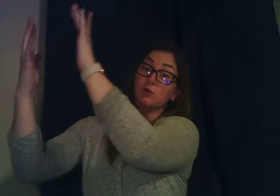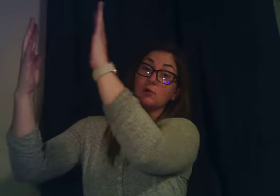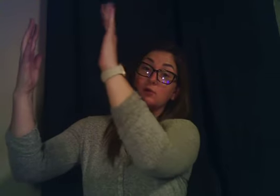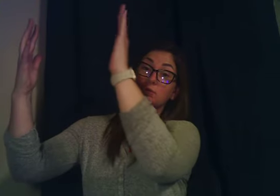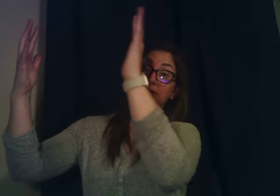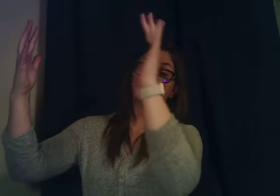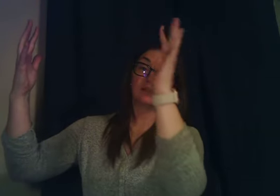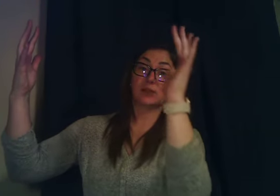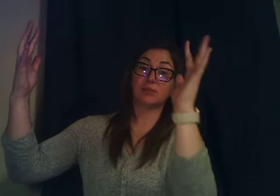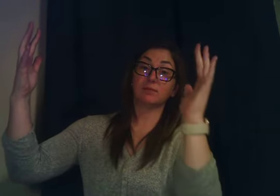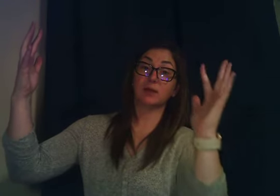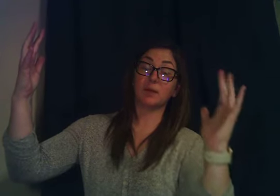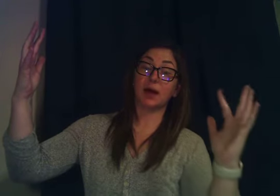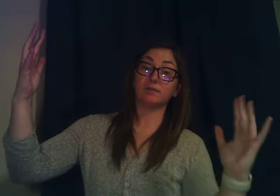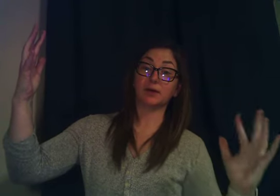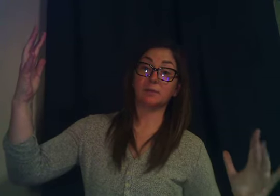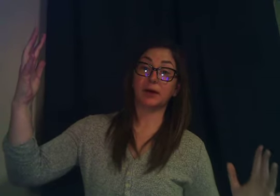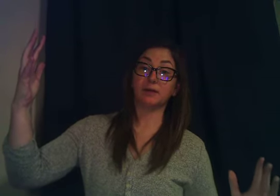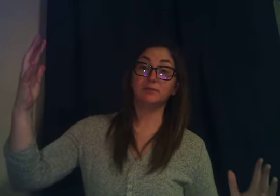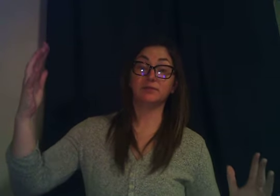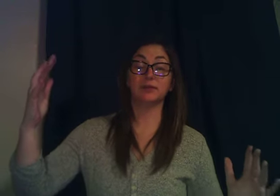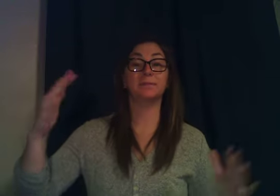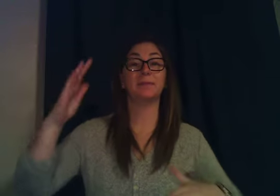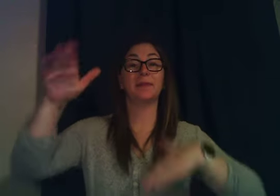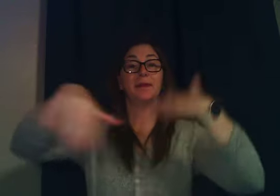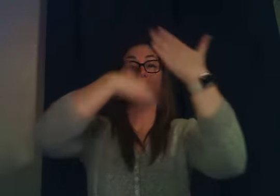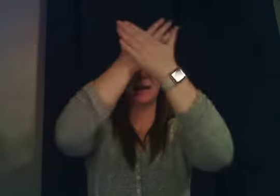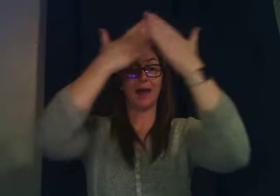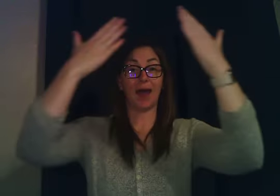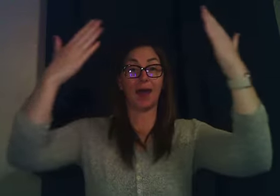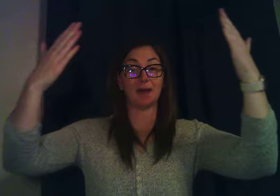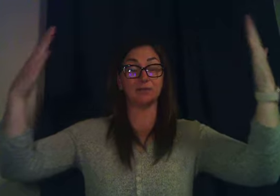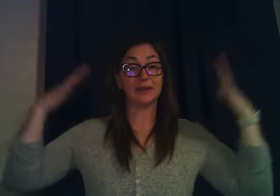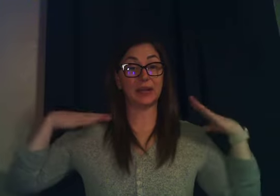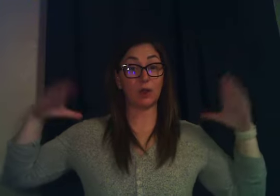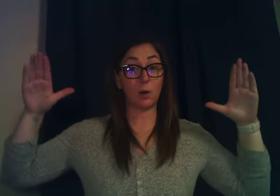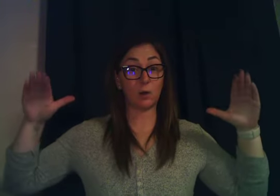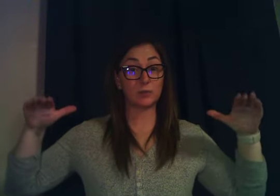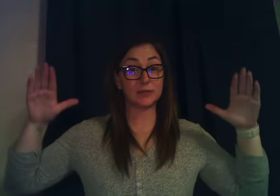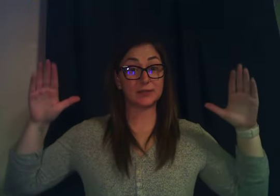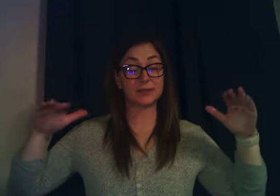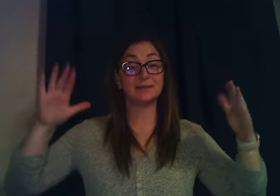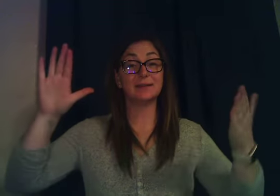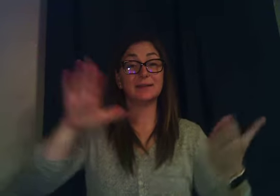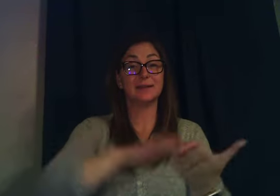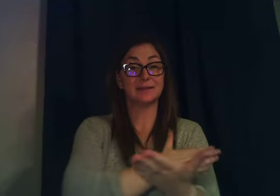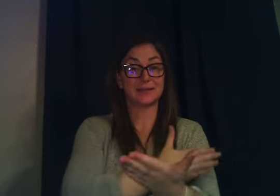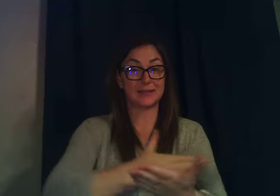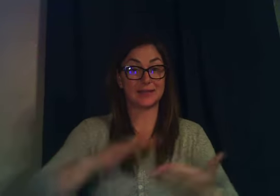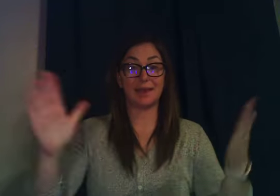Glories stream from heaven above. Heavenly hosts sing